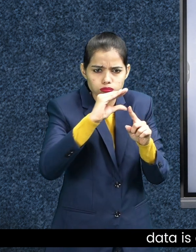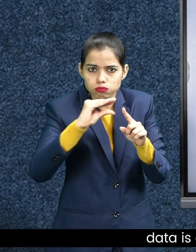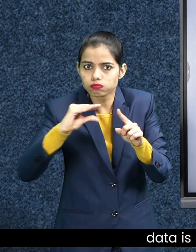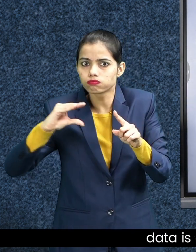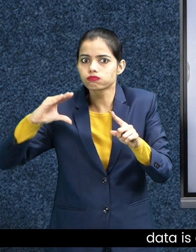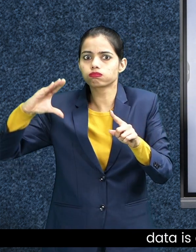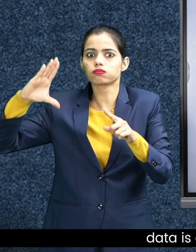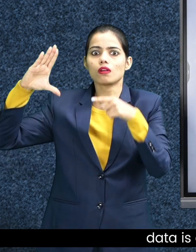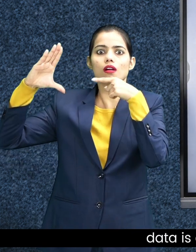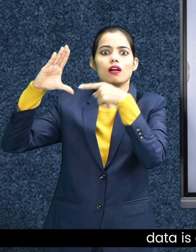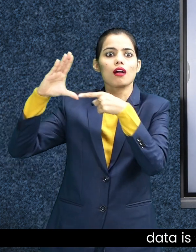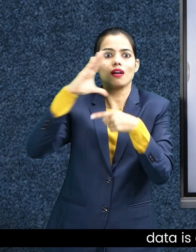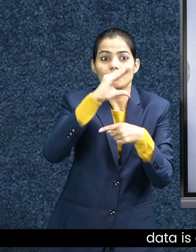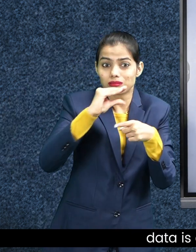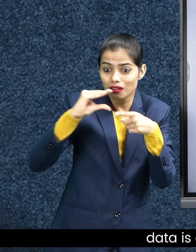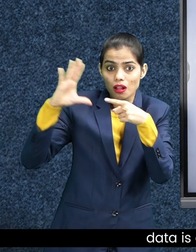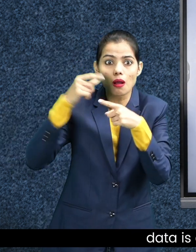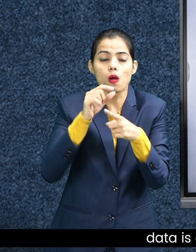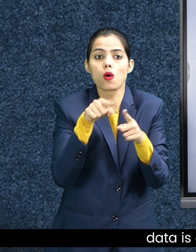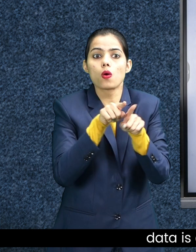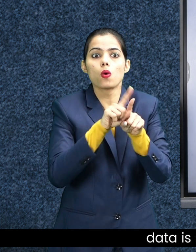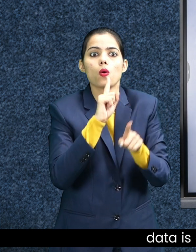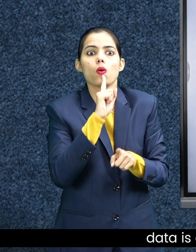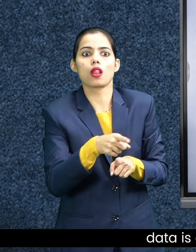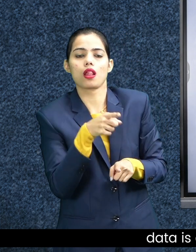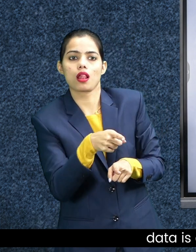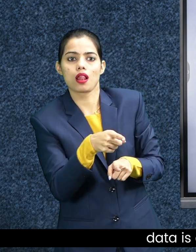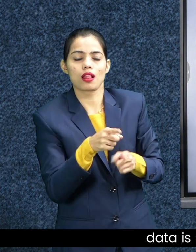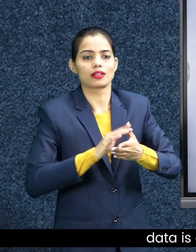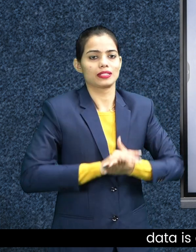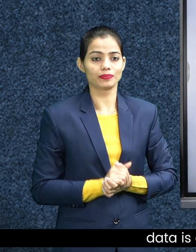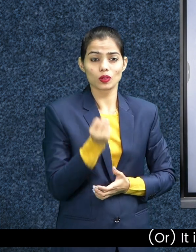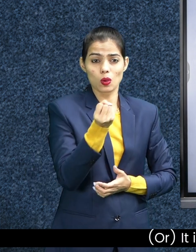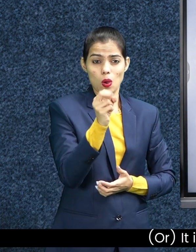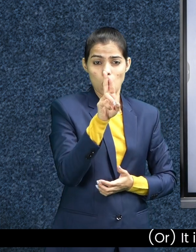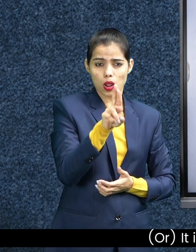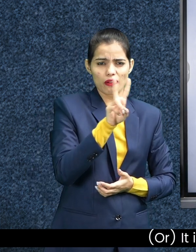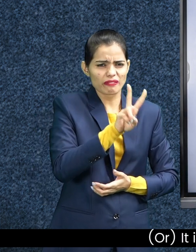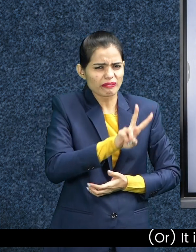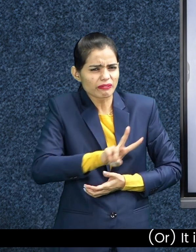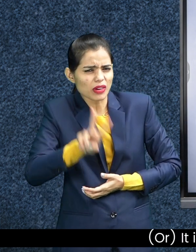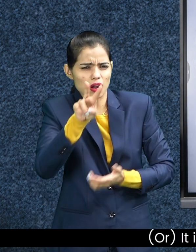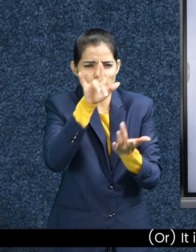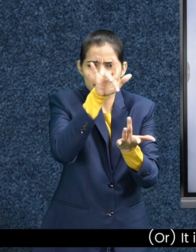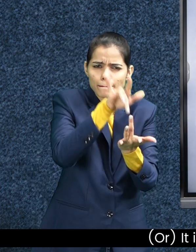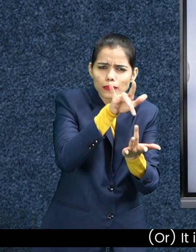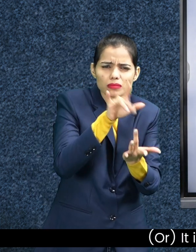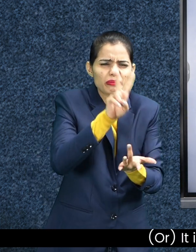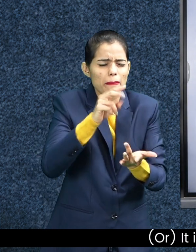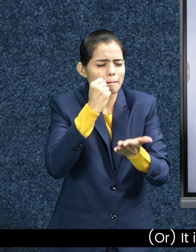ascending or descending order. or it is the value of the middlemost